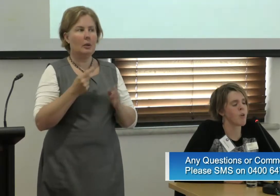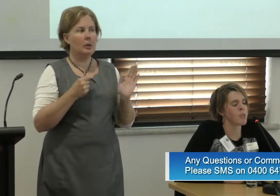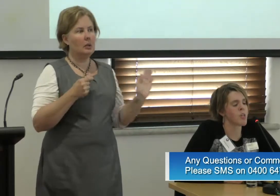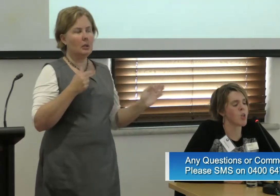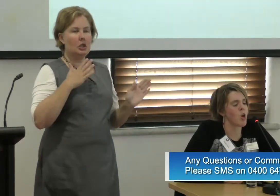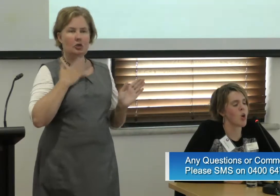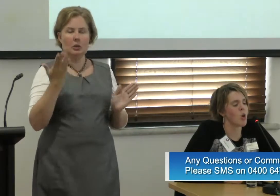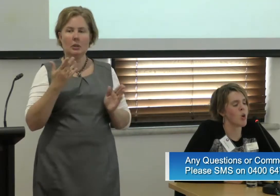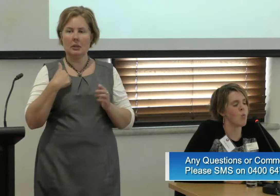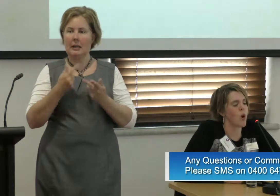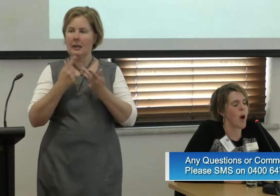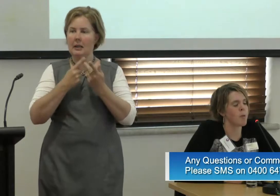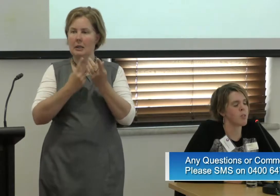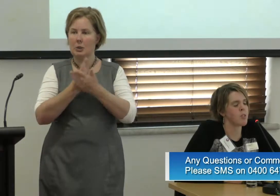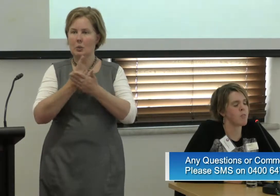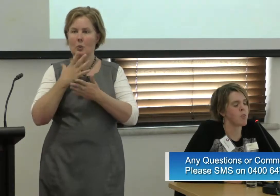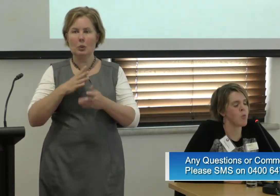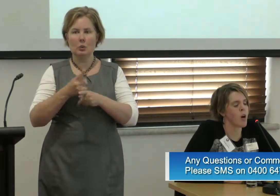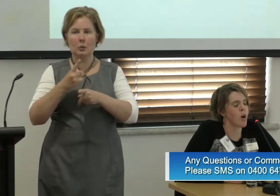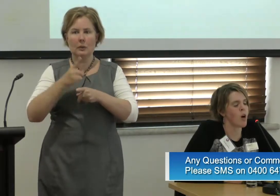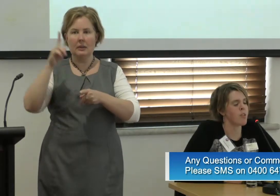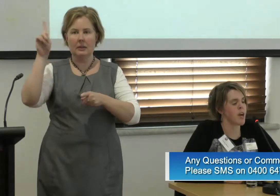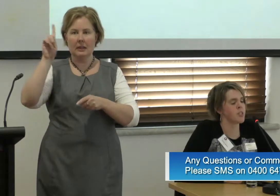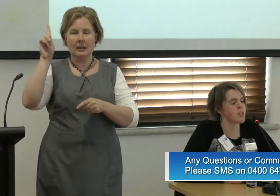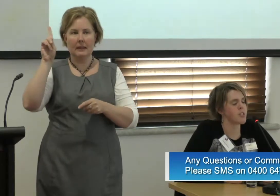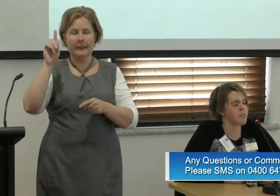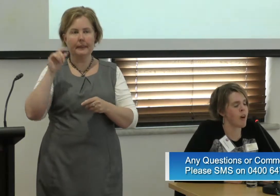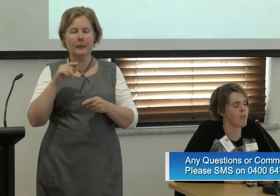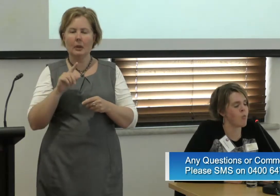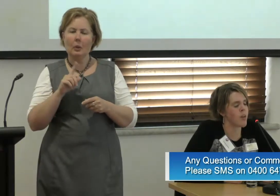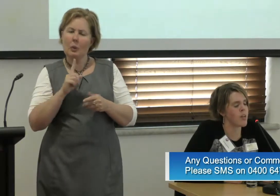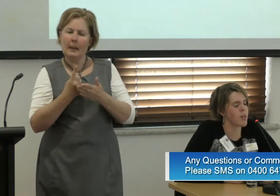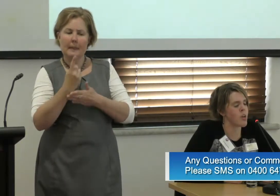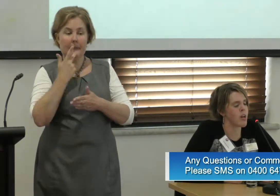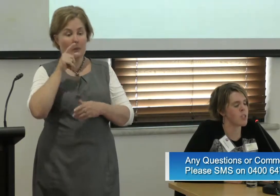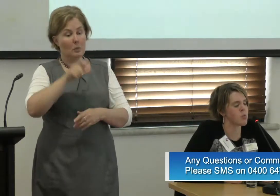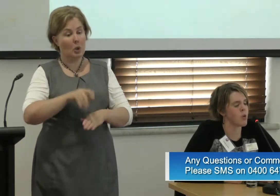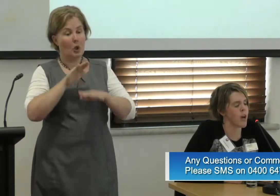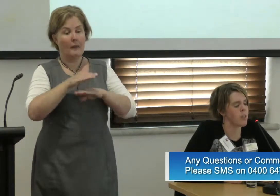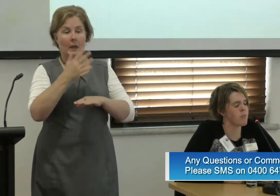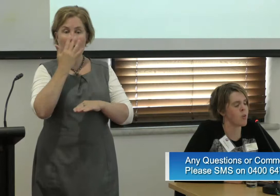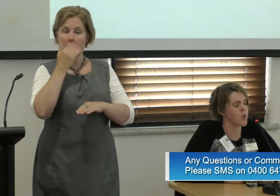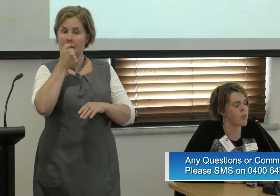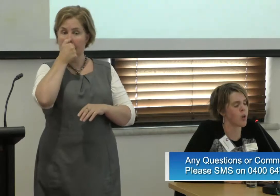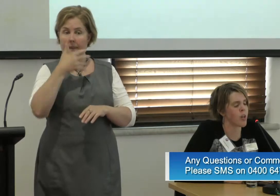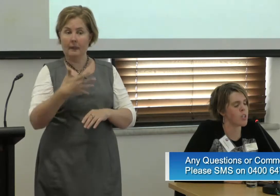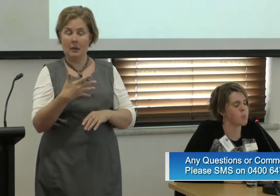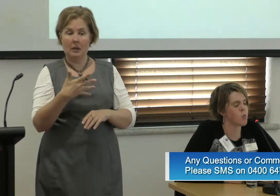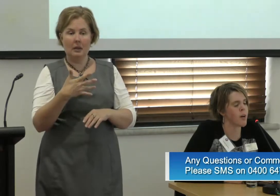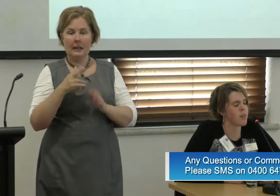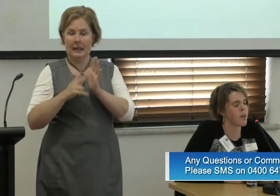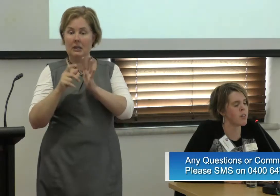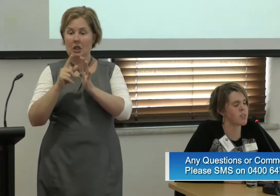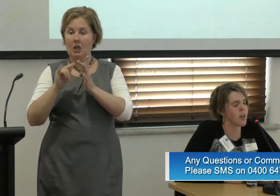been focusing a lot on what happens if you are over the age of 65 when the NDIS is rolled out and therefore you're just not eligible.